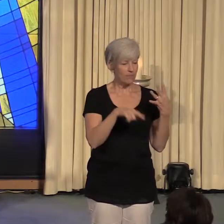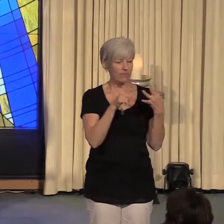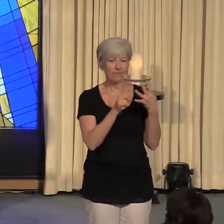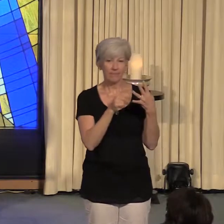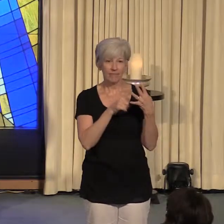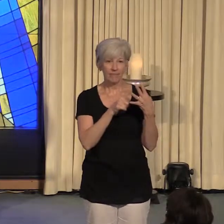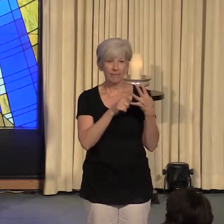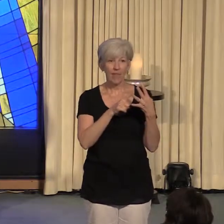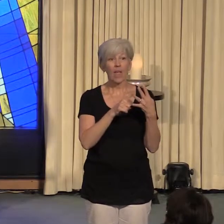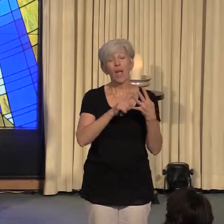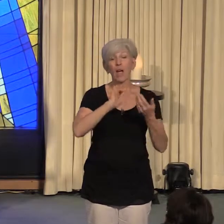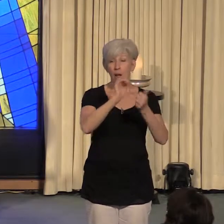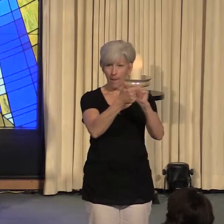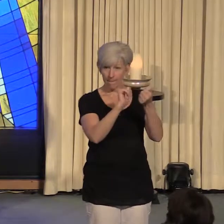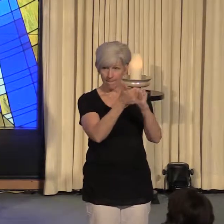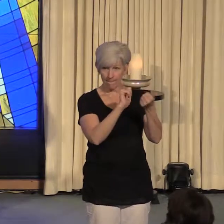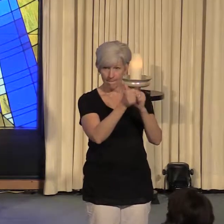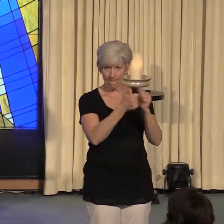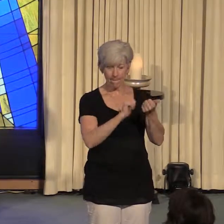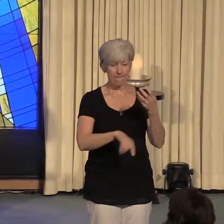competition.